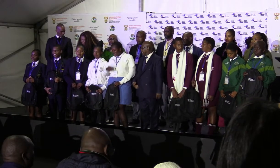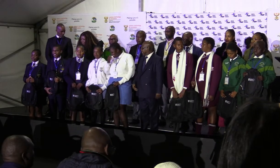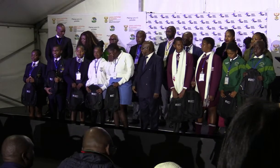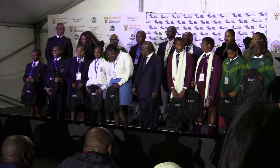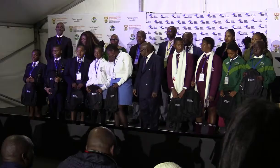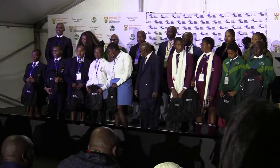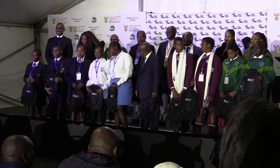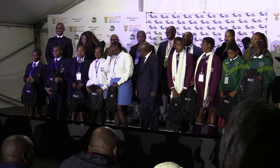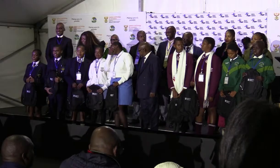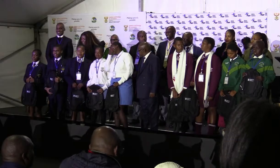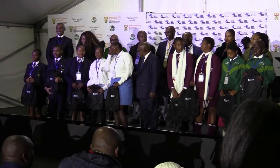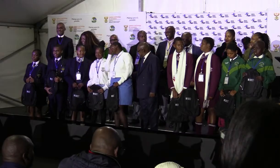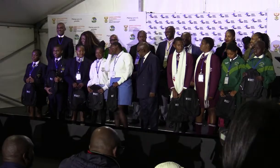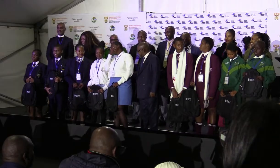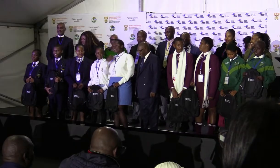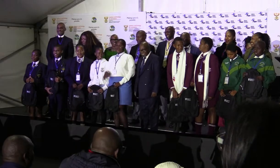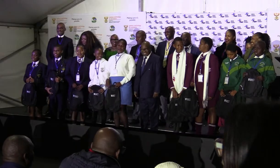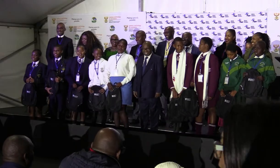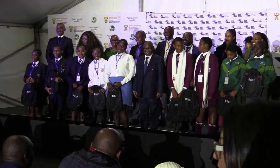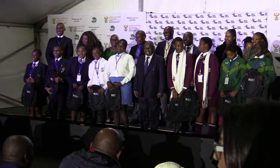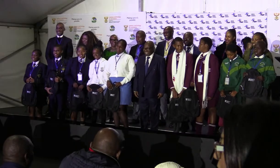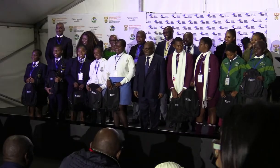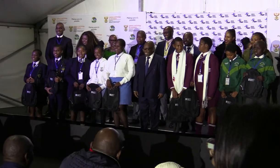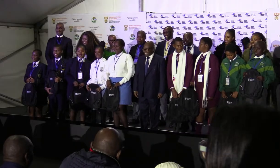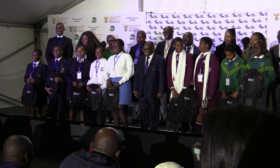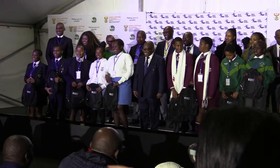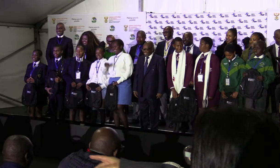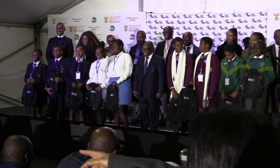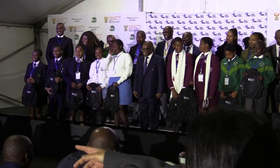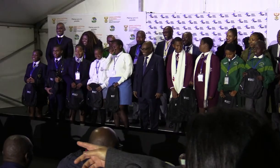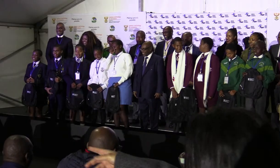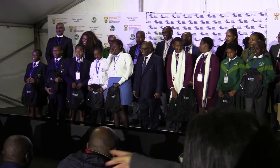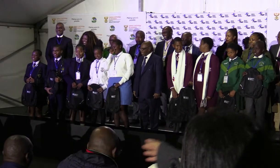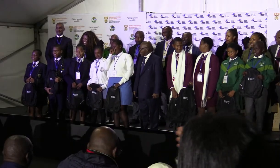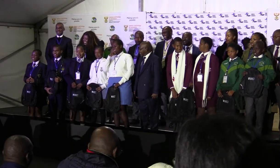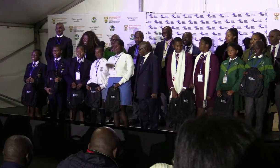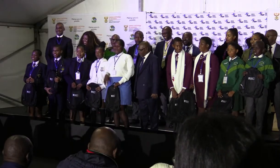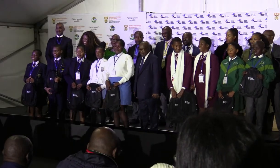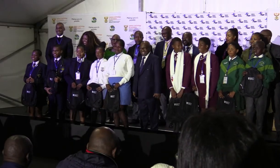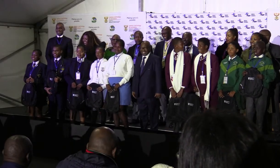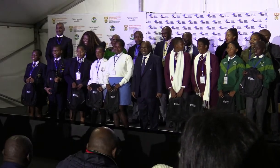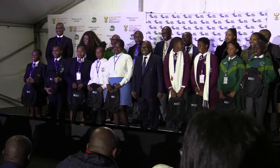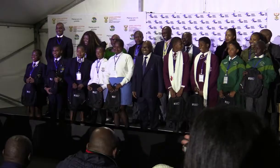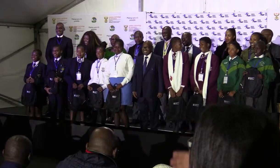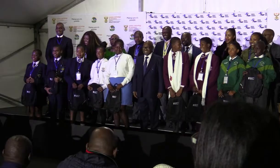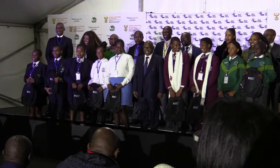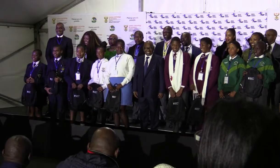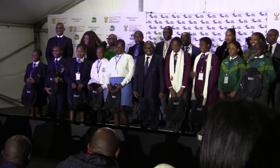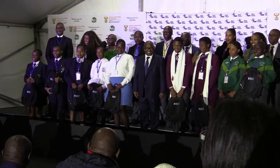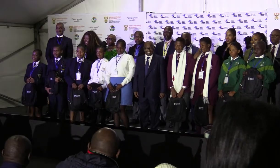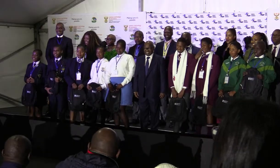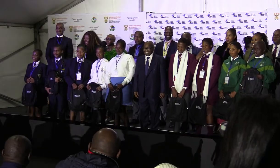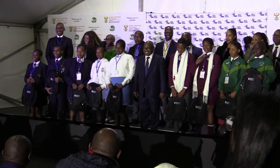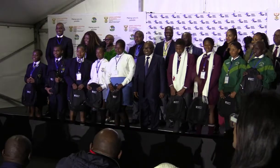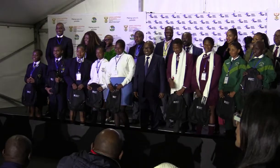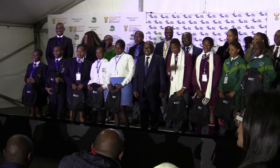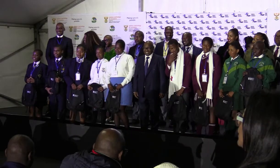Did you also repeat some of it? Yeah, no, I'm here. That's why I'm here.